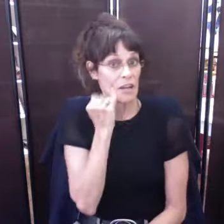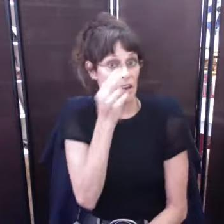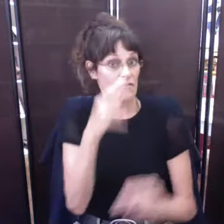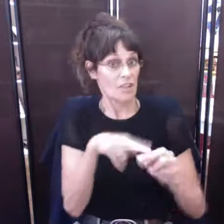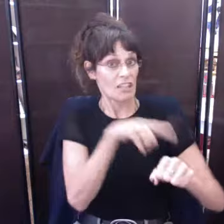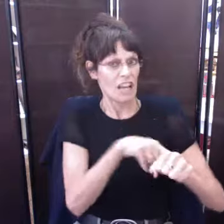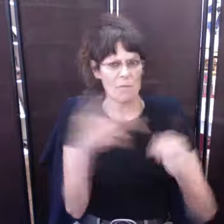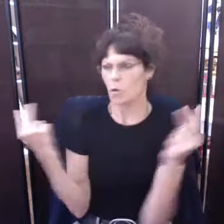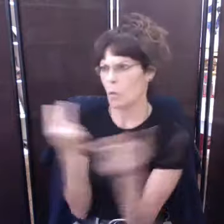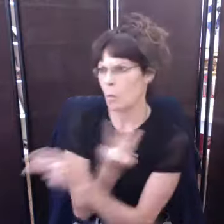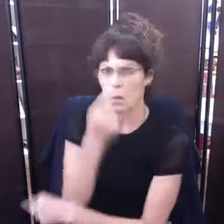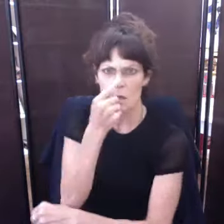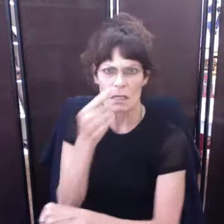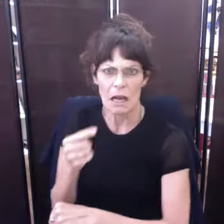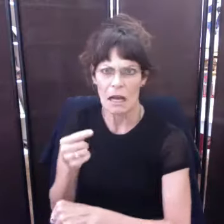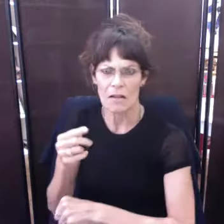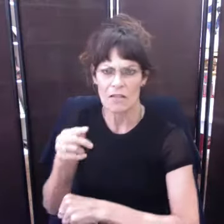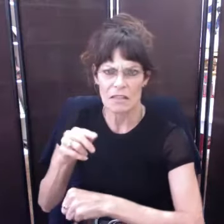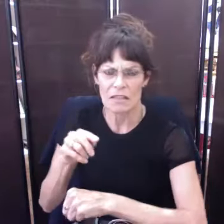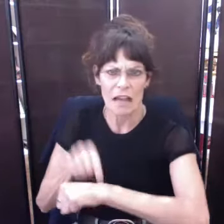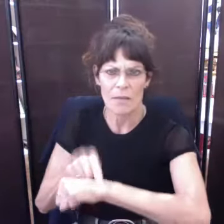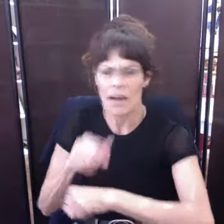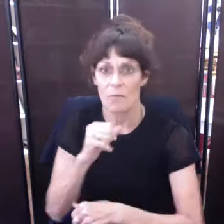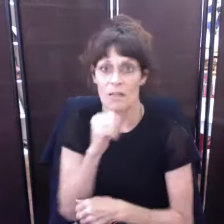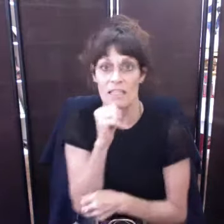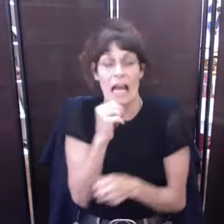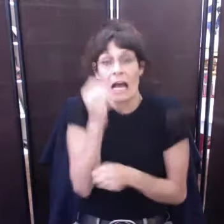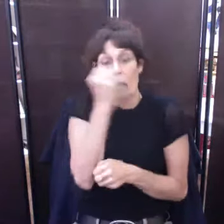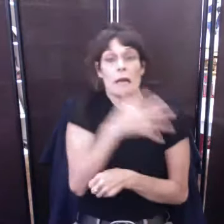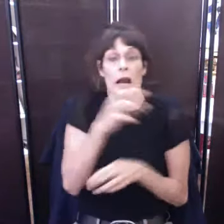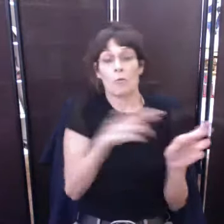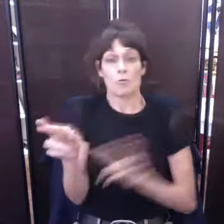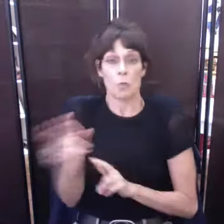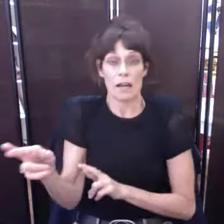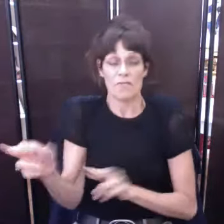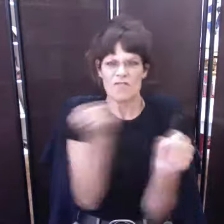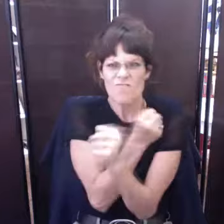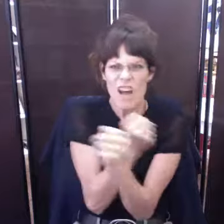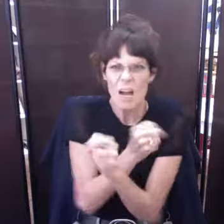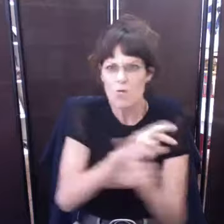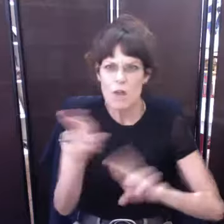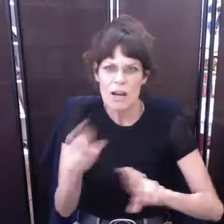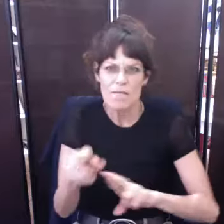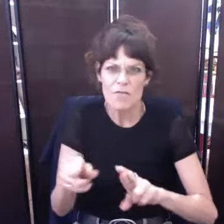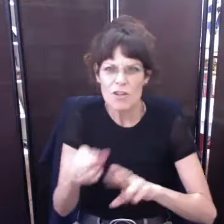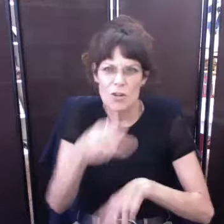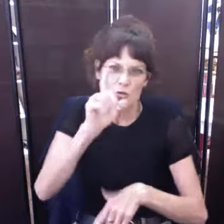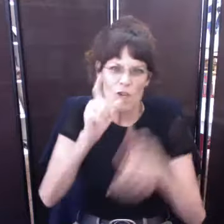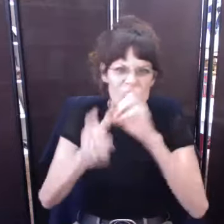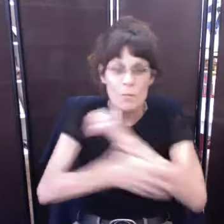worst. I didn't care. I was ready for the fight, and I was ready for the drinks. And we would steal as much booze as we could. And of